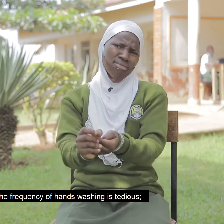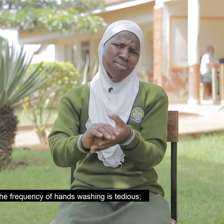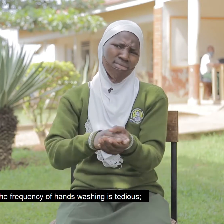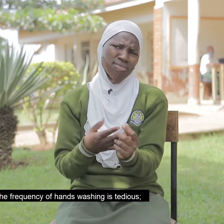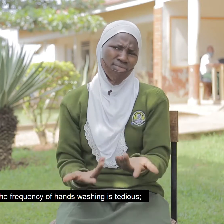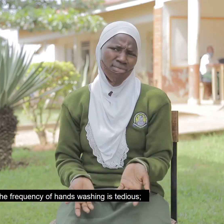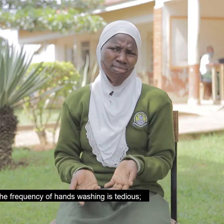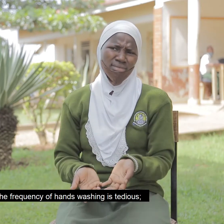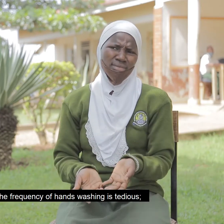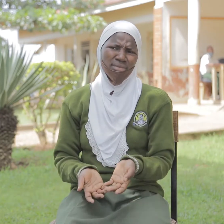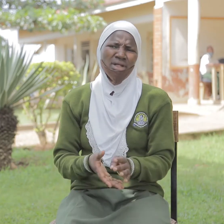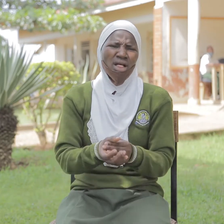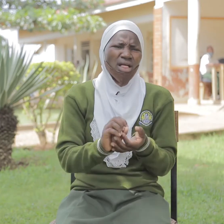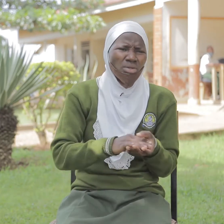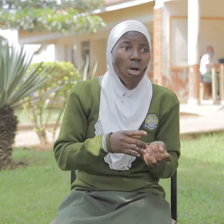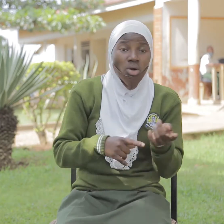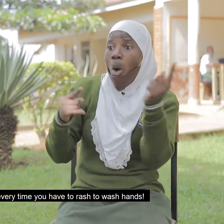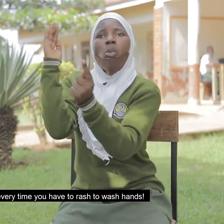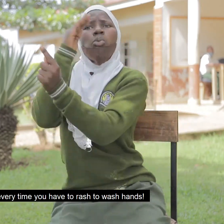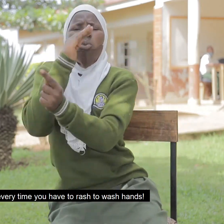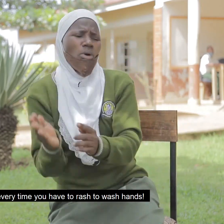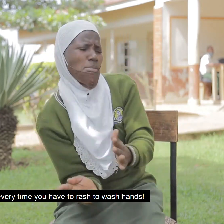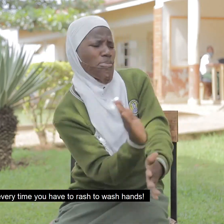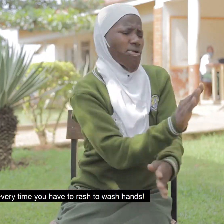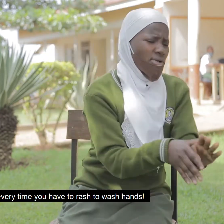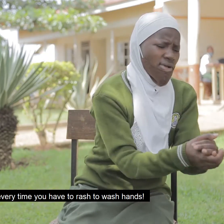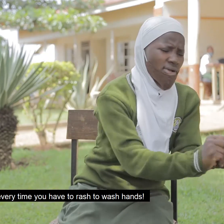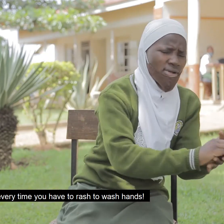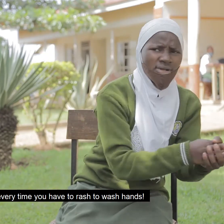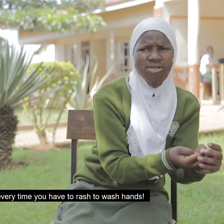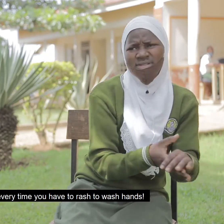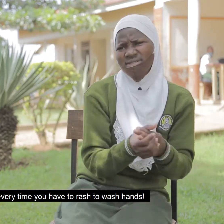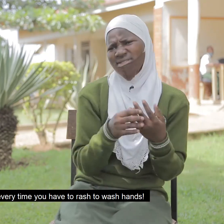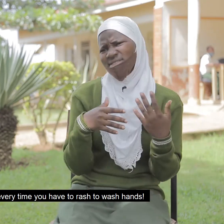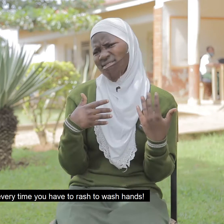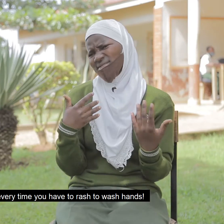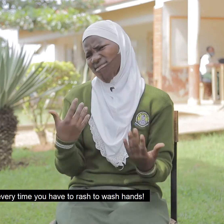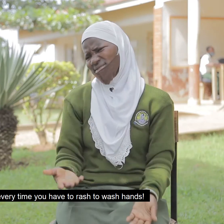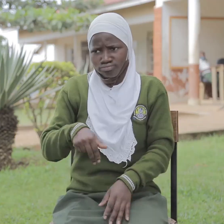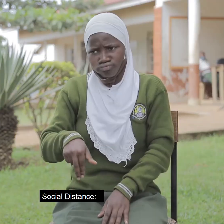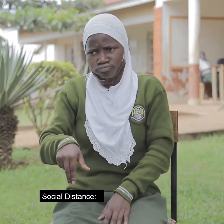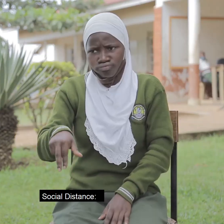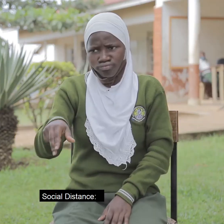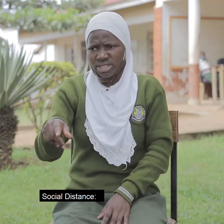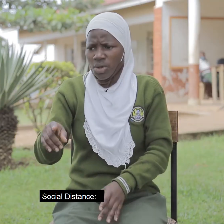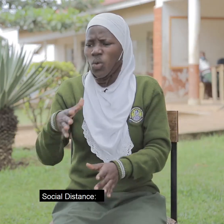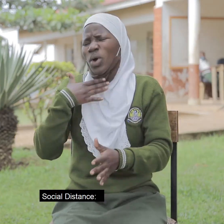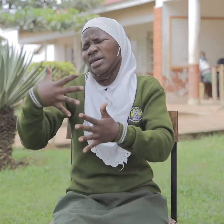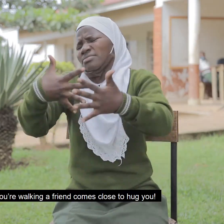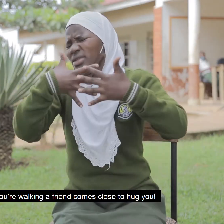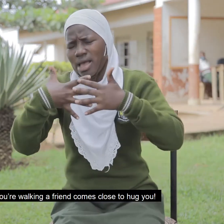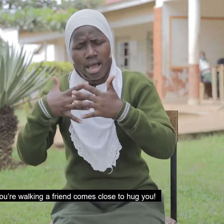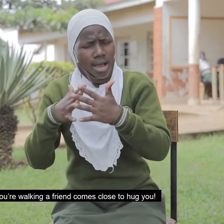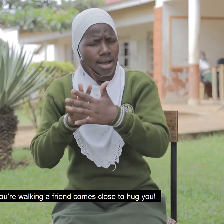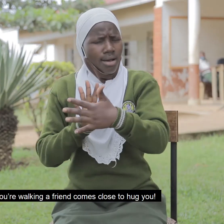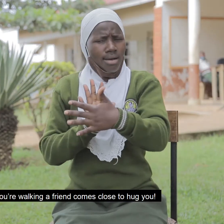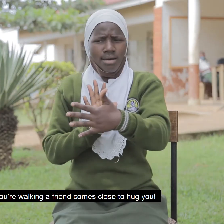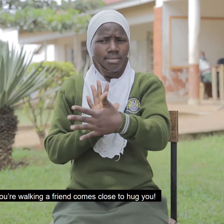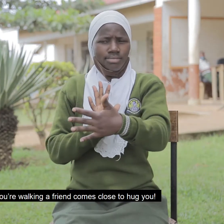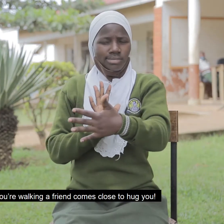frequency of washing hands is tedious. Every time you have to rush to wash hands. Social distance. As you're walking, a friend comes to